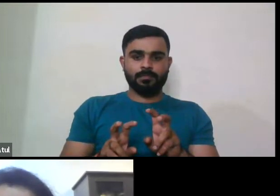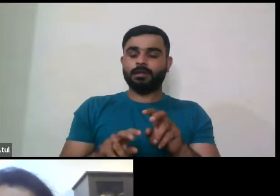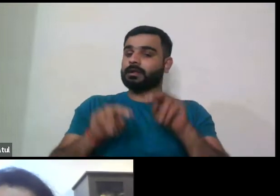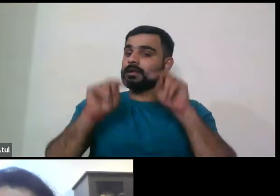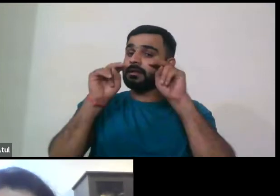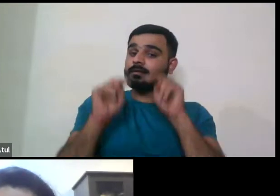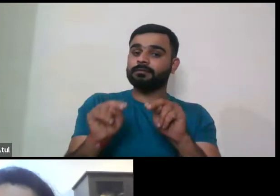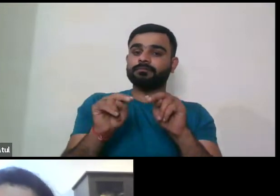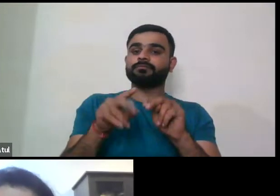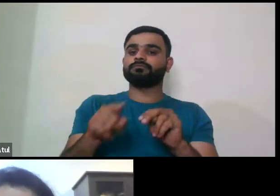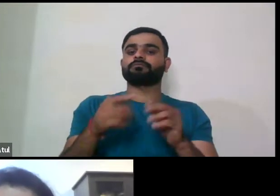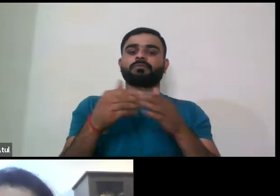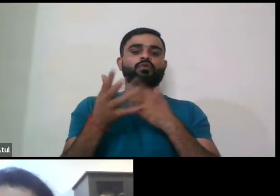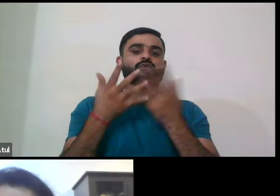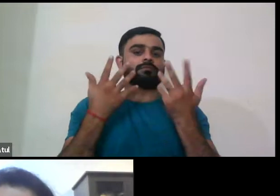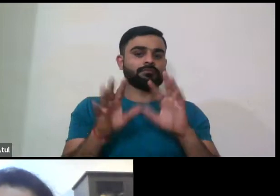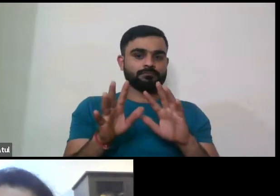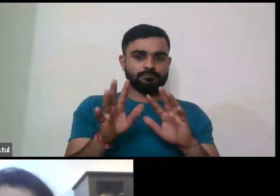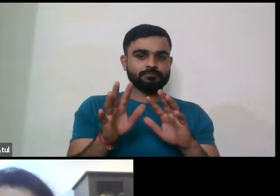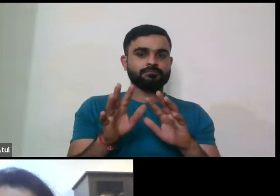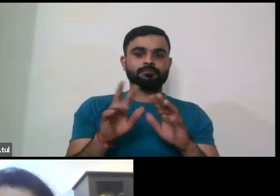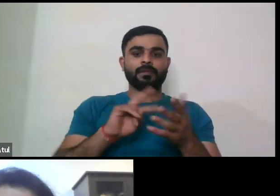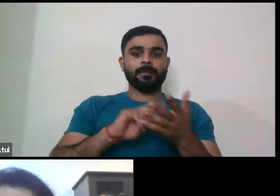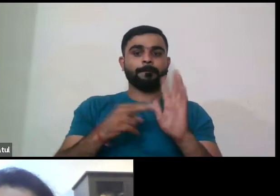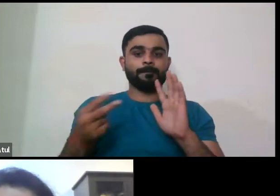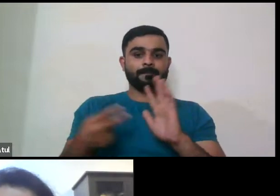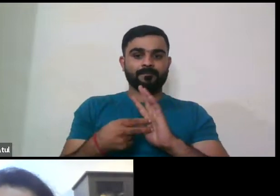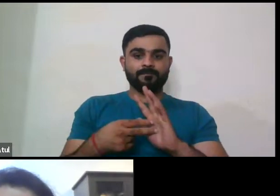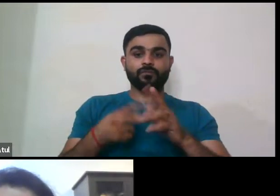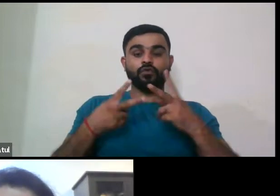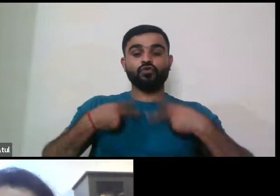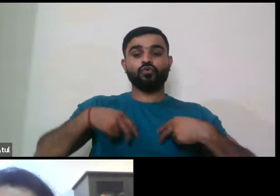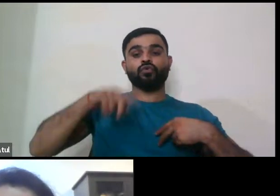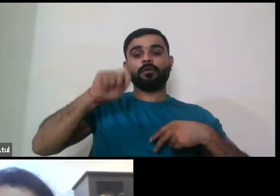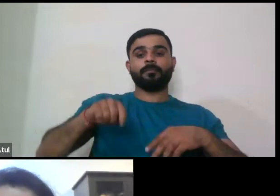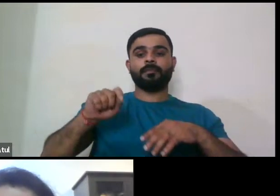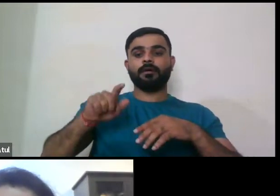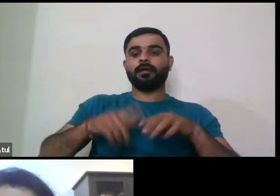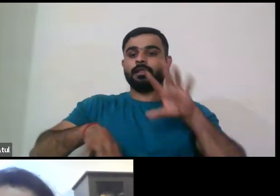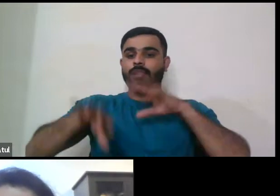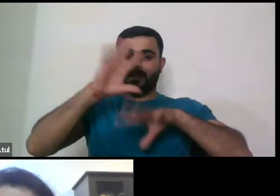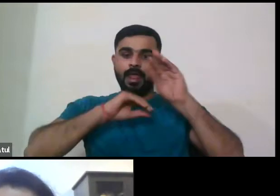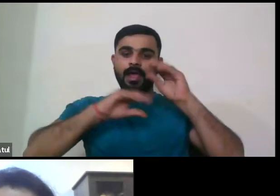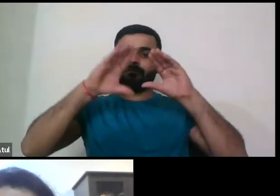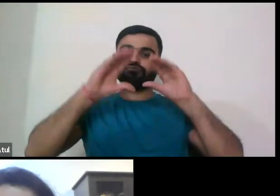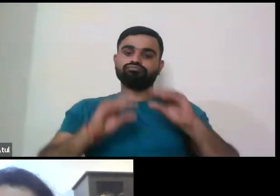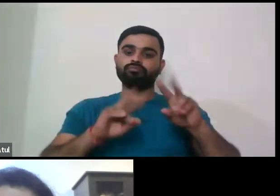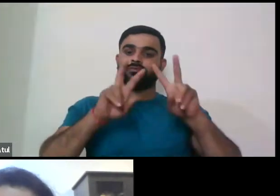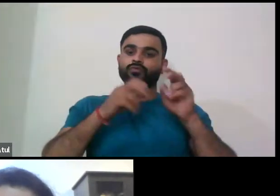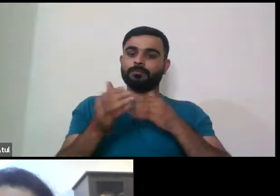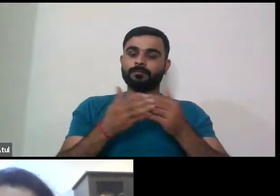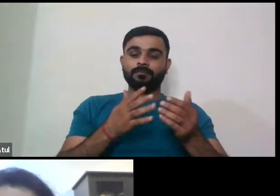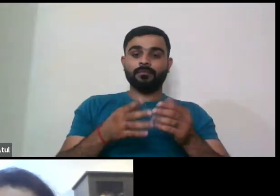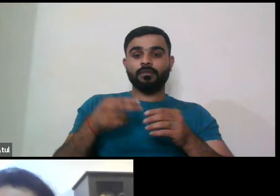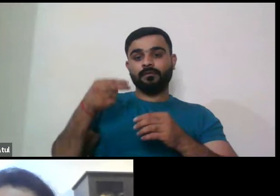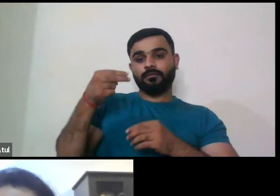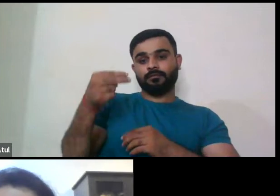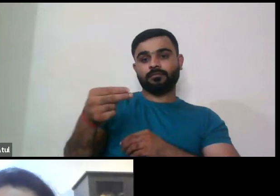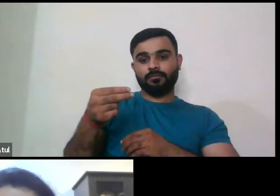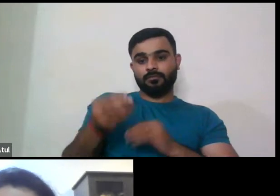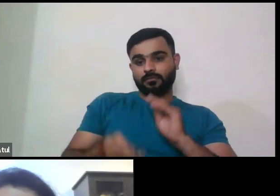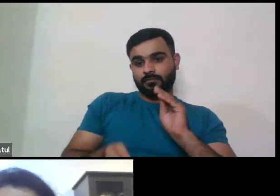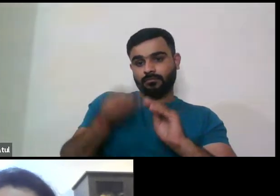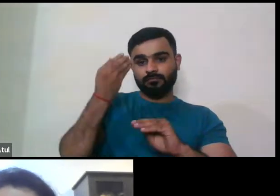needn't. And that doesn't matter. That doesn't mean that the court will take on lesser matters. It's just a call for a